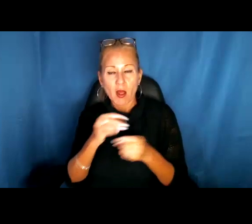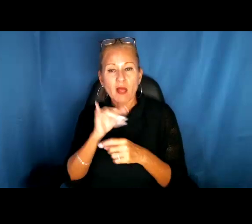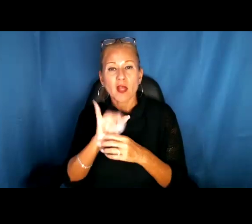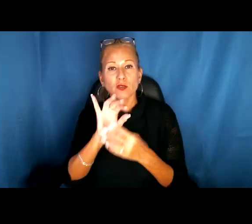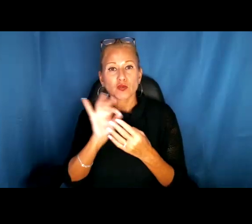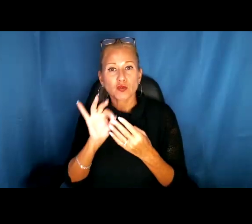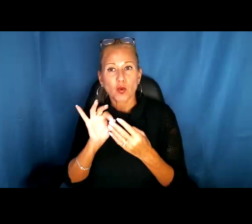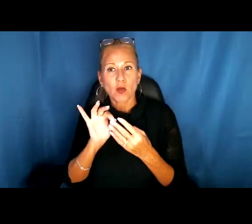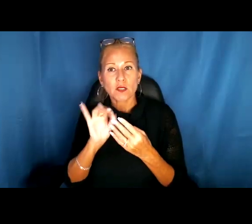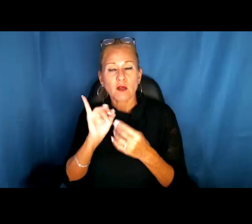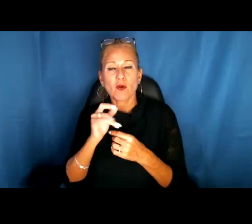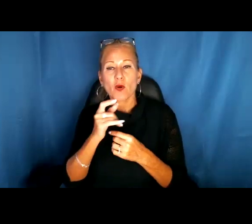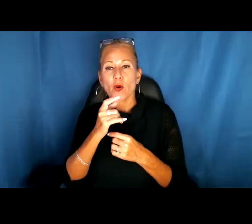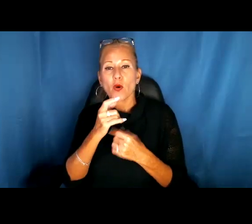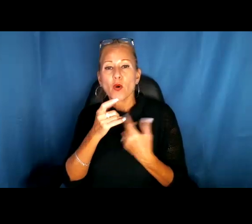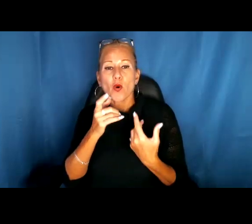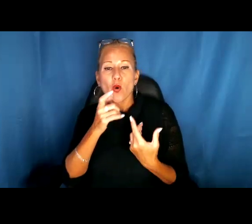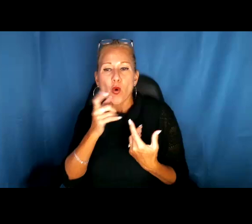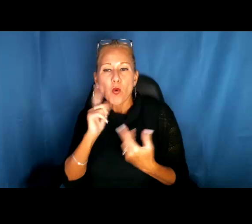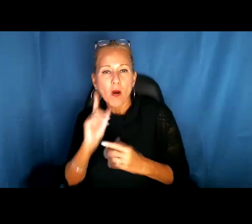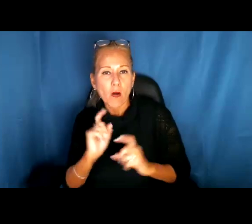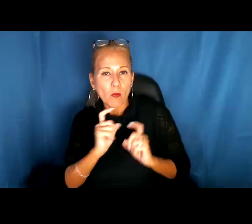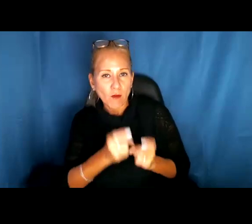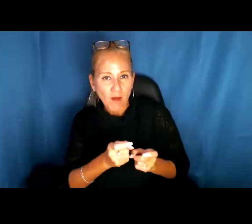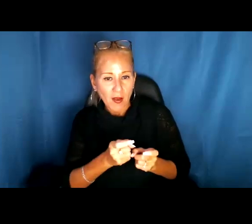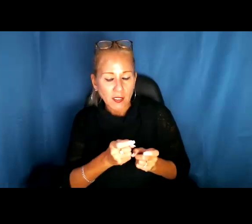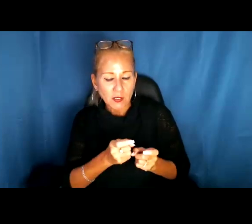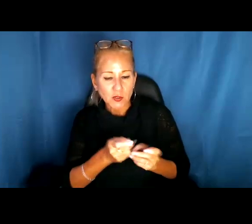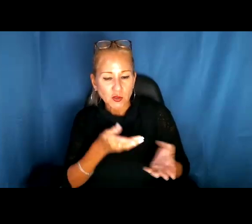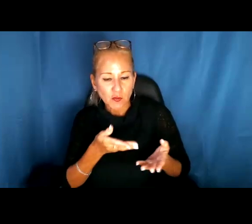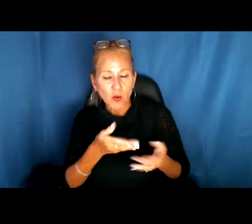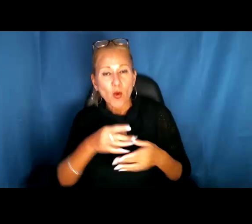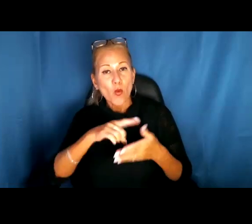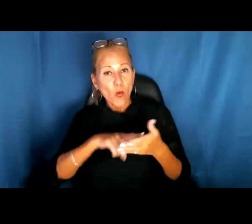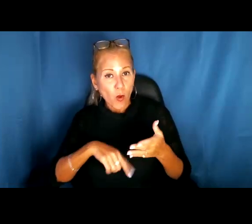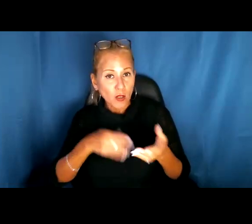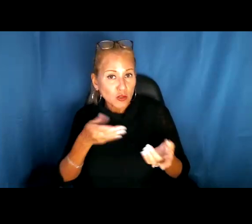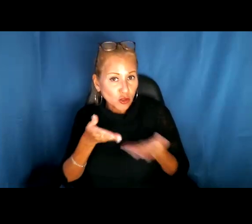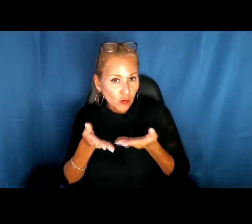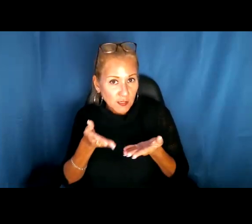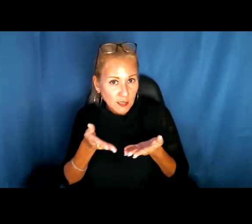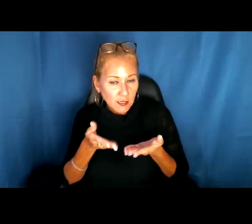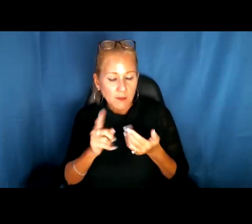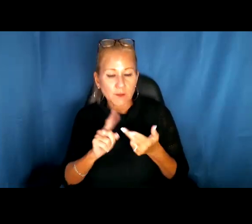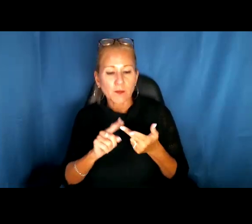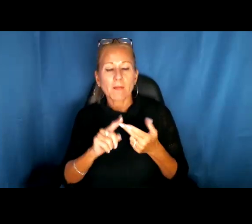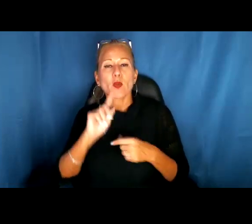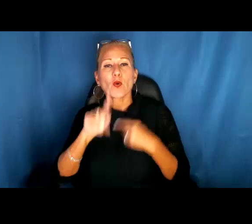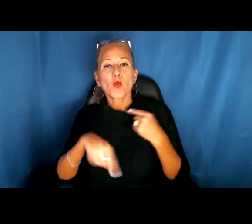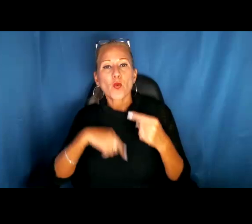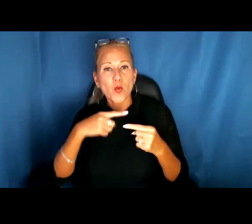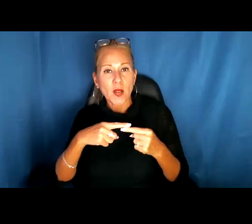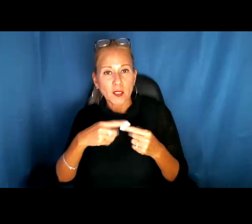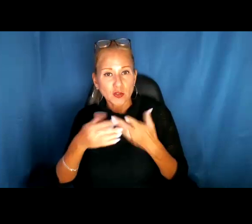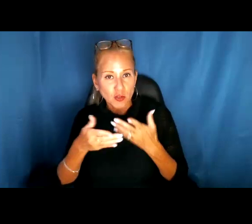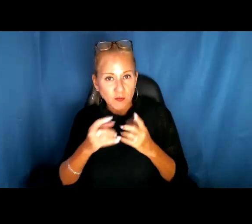choice is the choice of who will provide the services, what services will be utilized, when the services will be